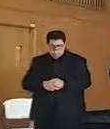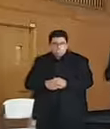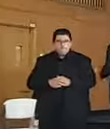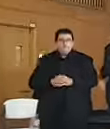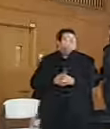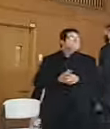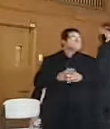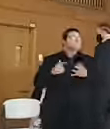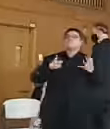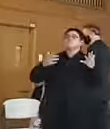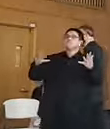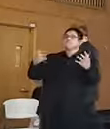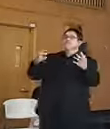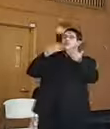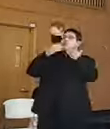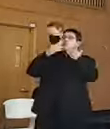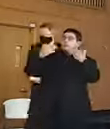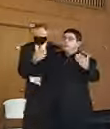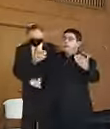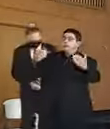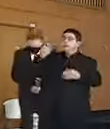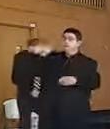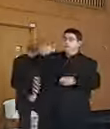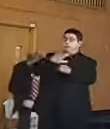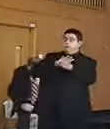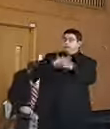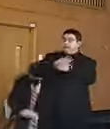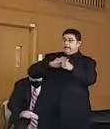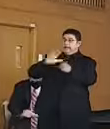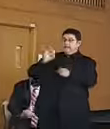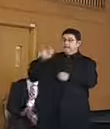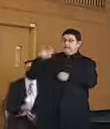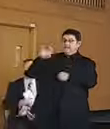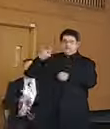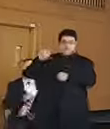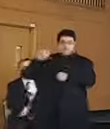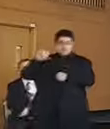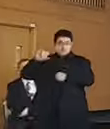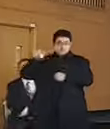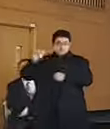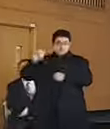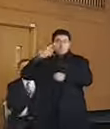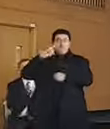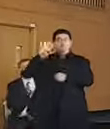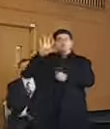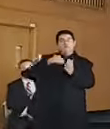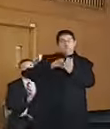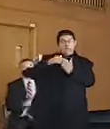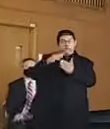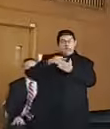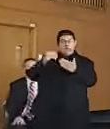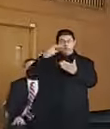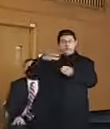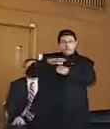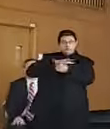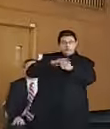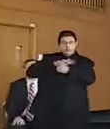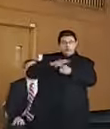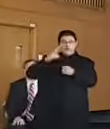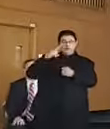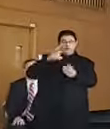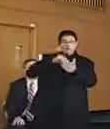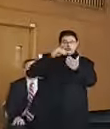I would like to thank the St. Louis County Executive and St. Louis County for the support of $4 million to the region and to the